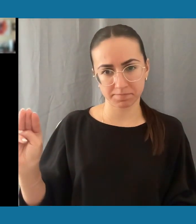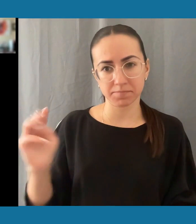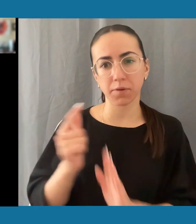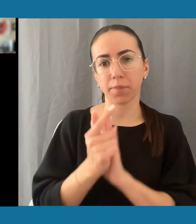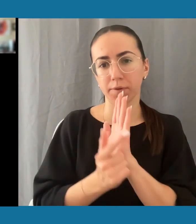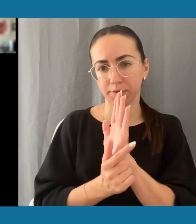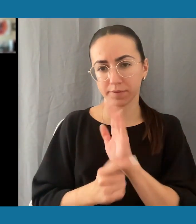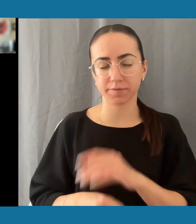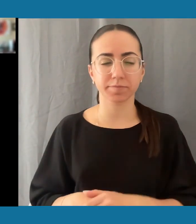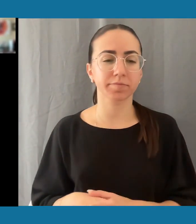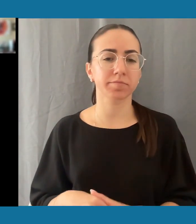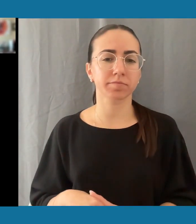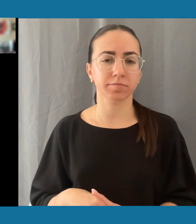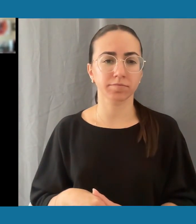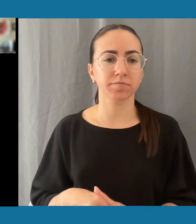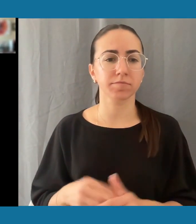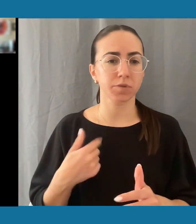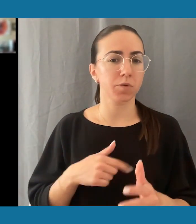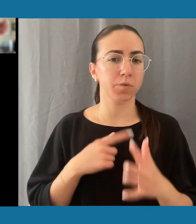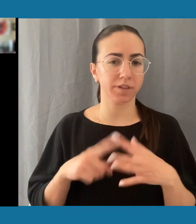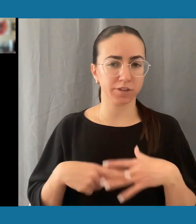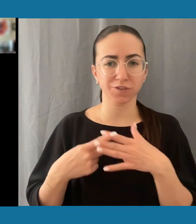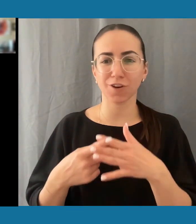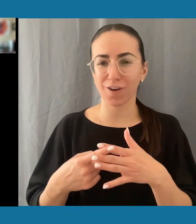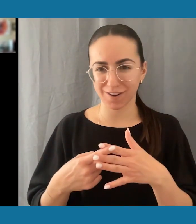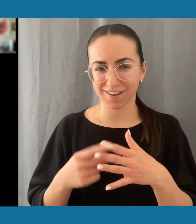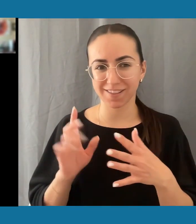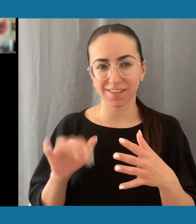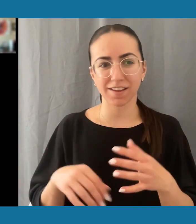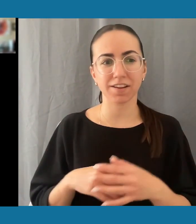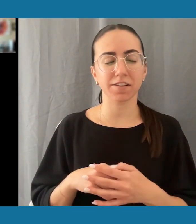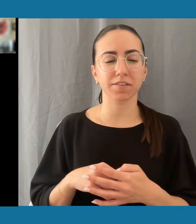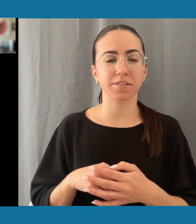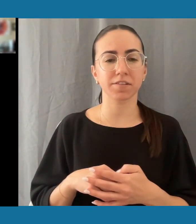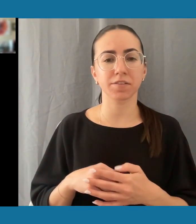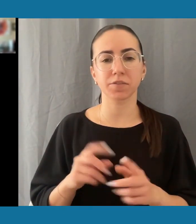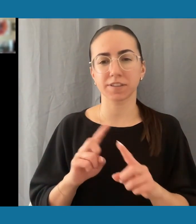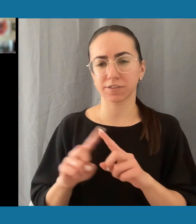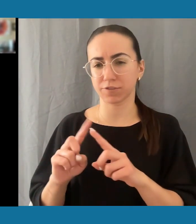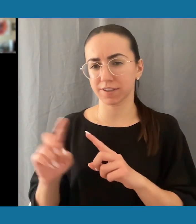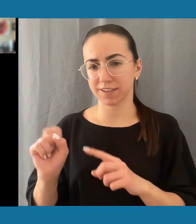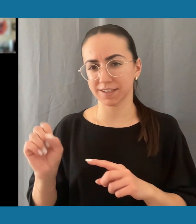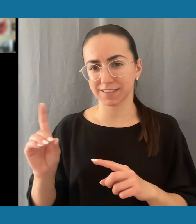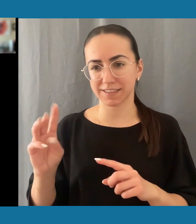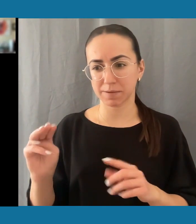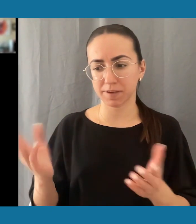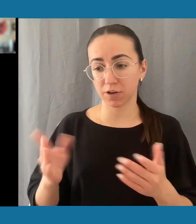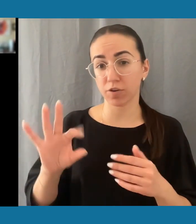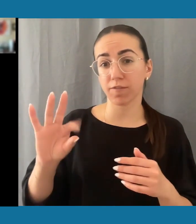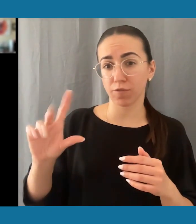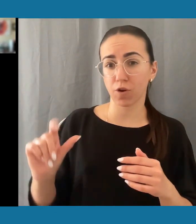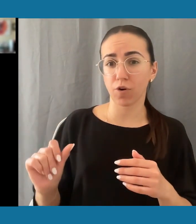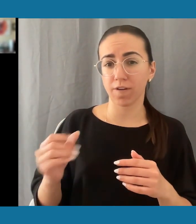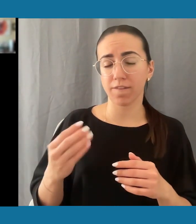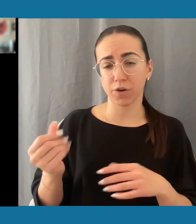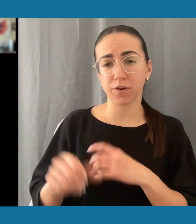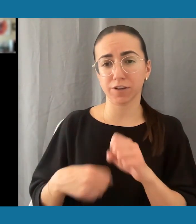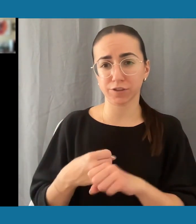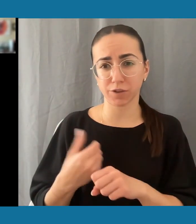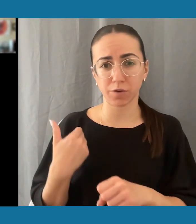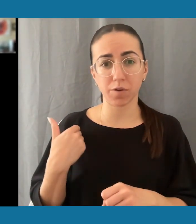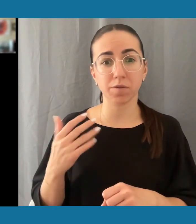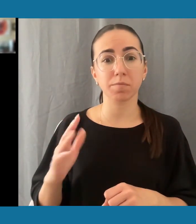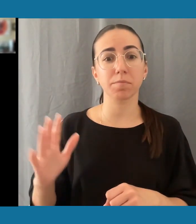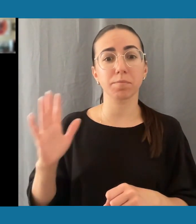efforts with trying to pass supported decision-making in Florida 4 years ago, there were only 11 states with supported